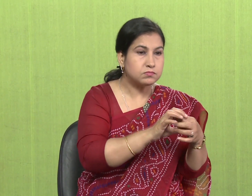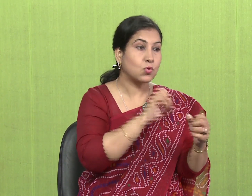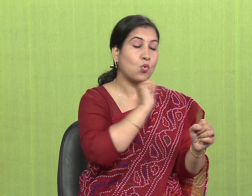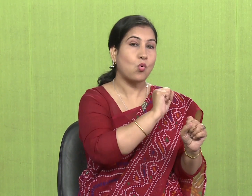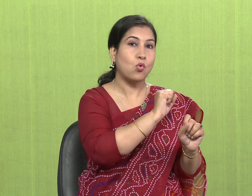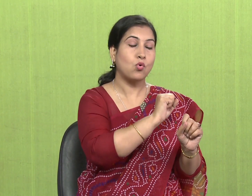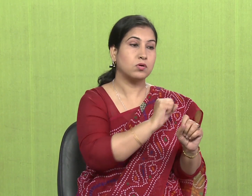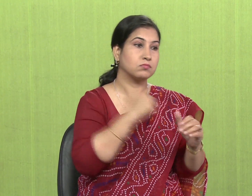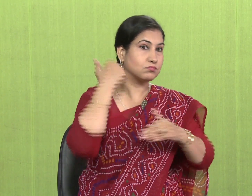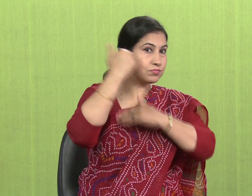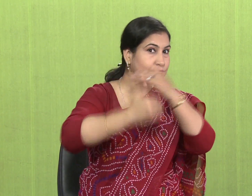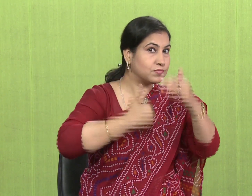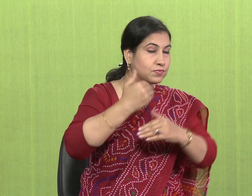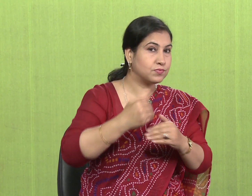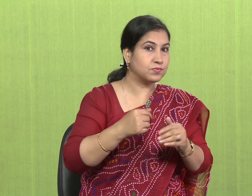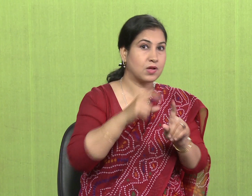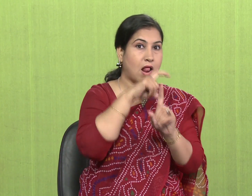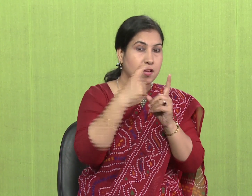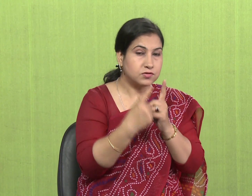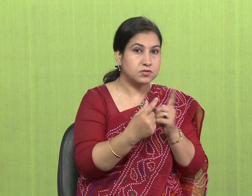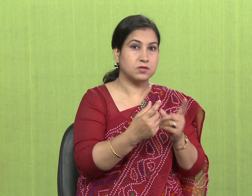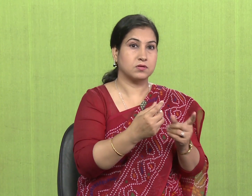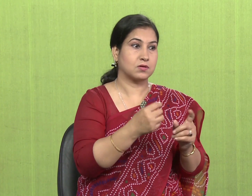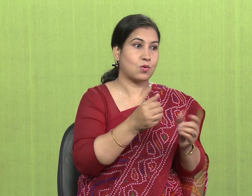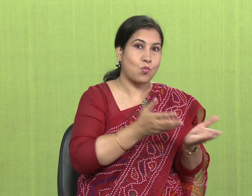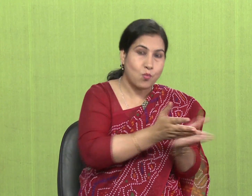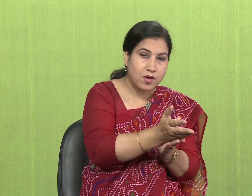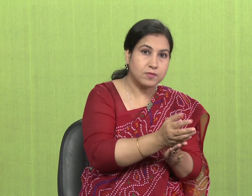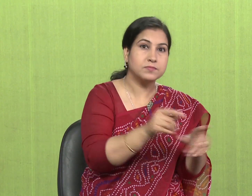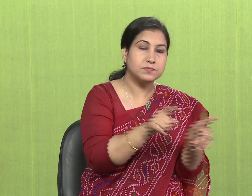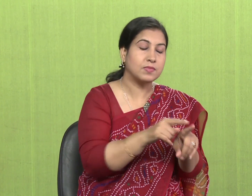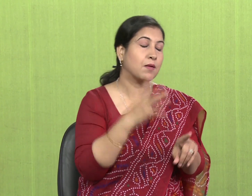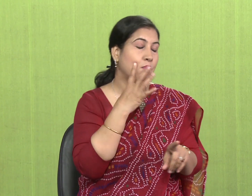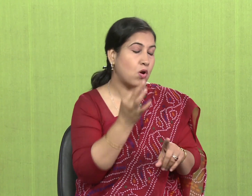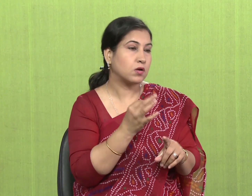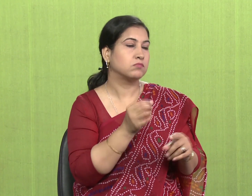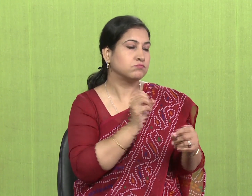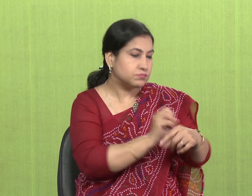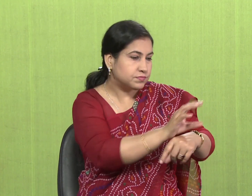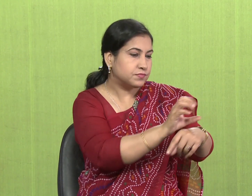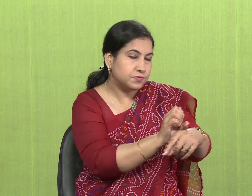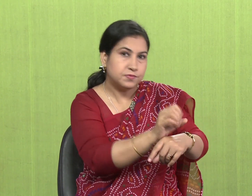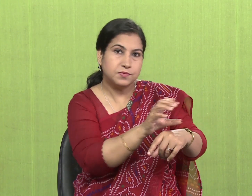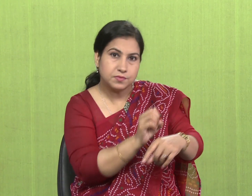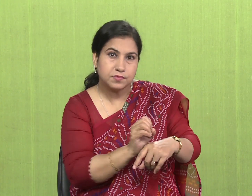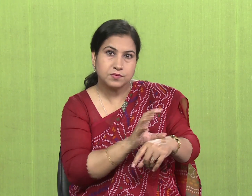of rituals and played an important role in the building of